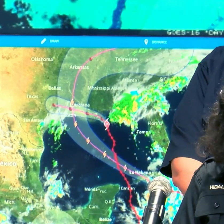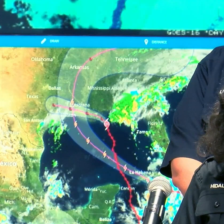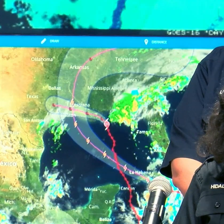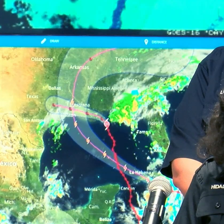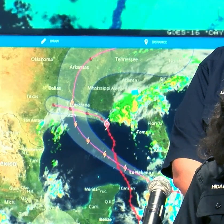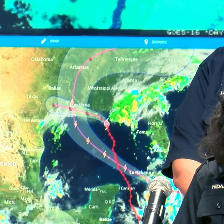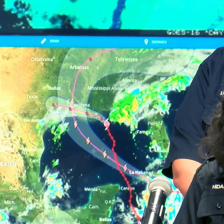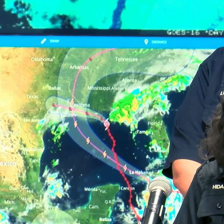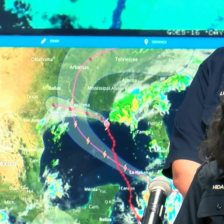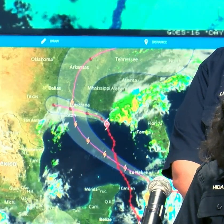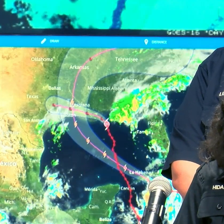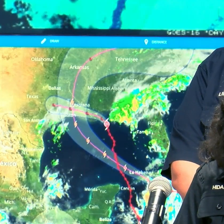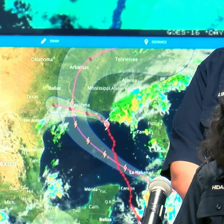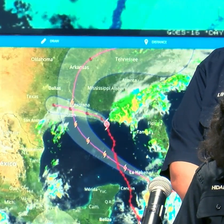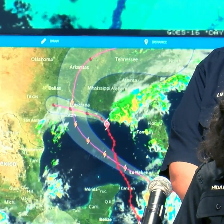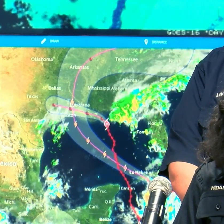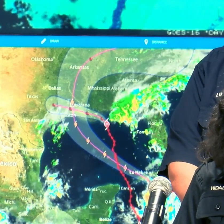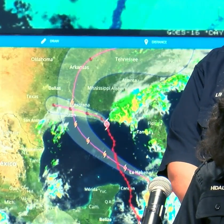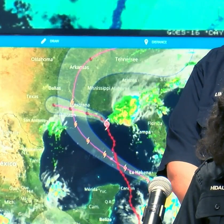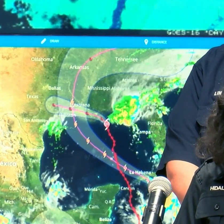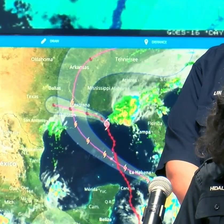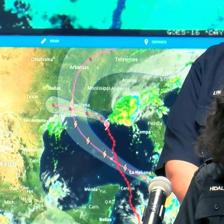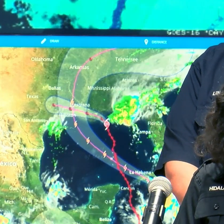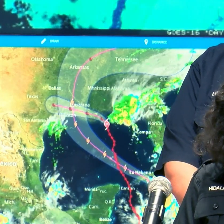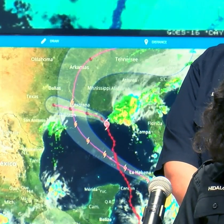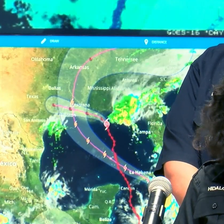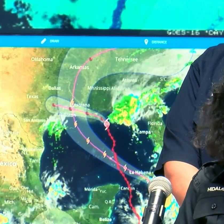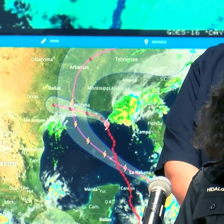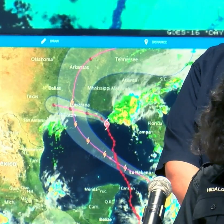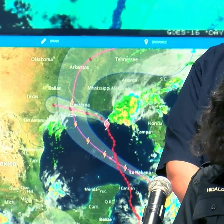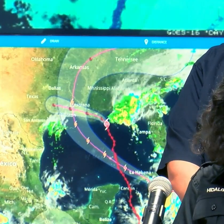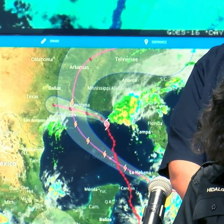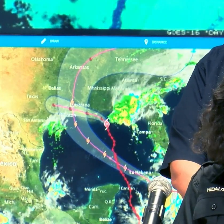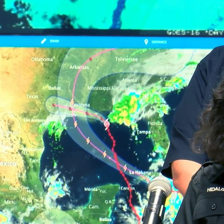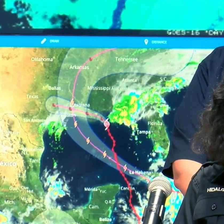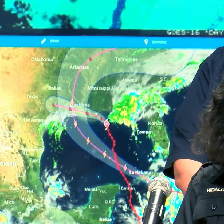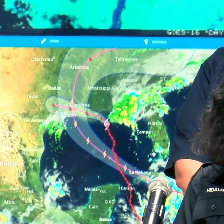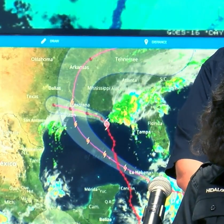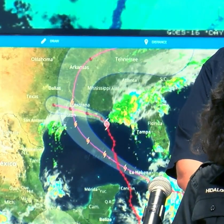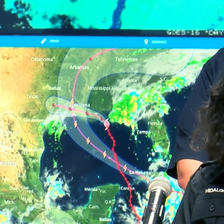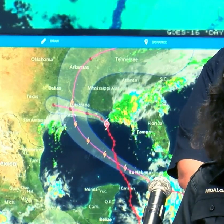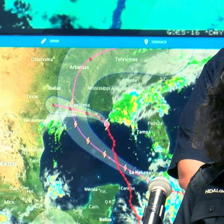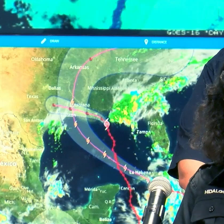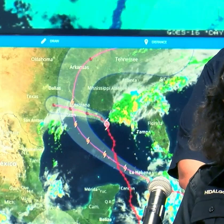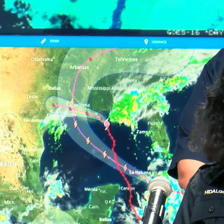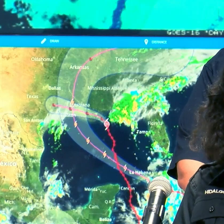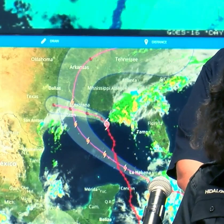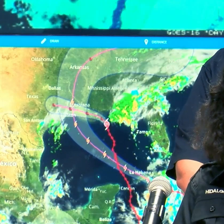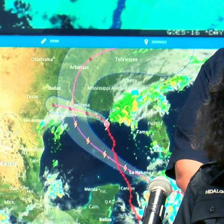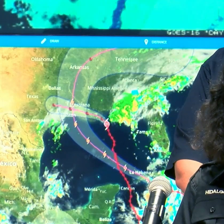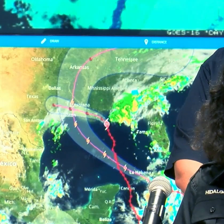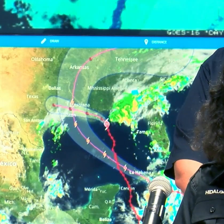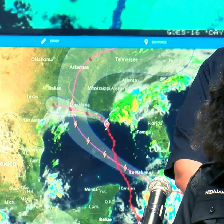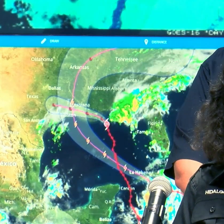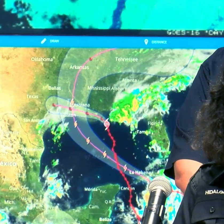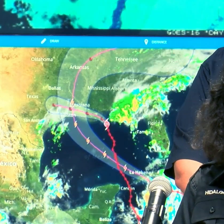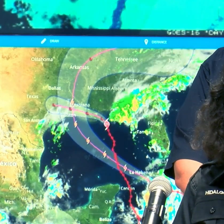fuerza y adelante, pero por ahora, por favor, a prepararse, porque el tiempo es el recurso